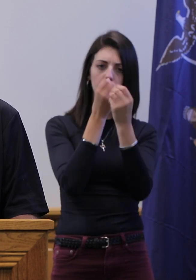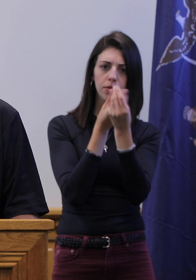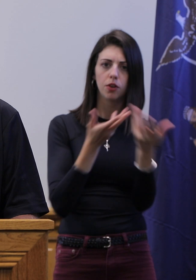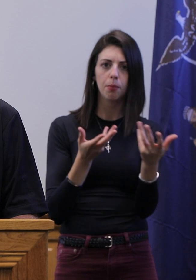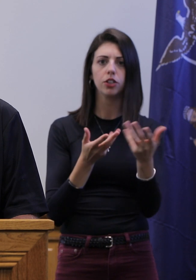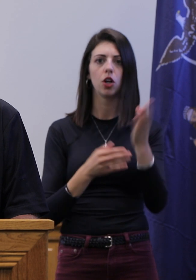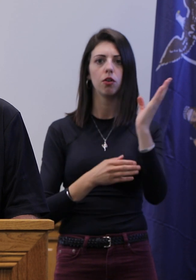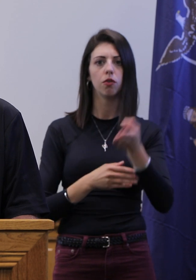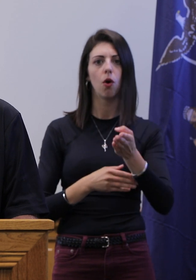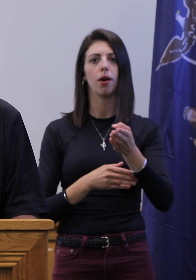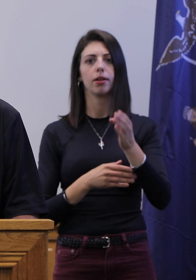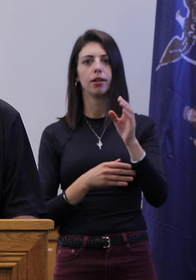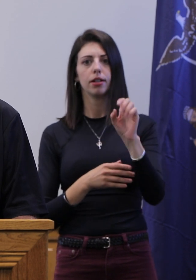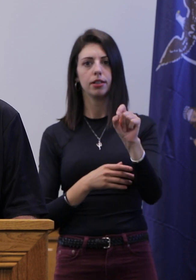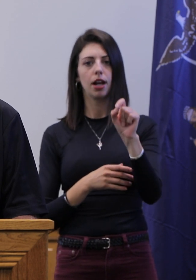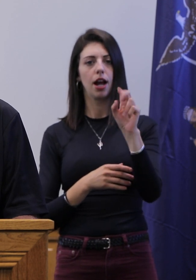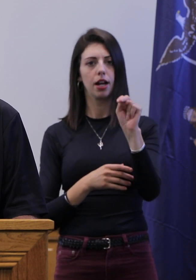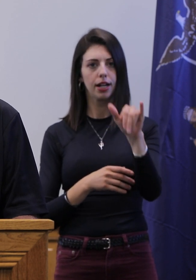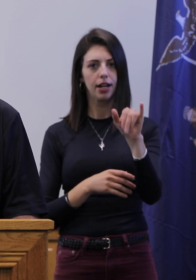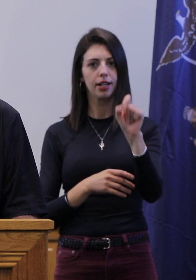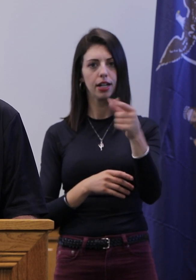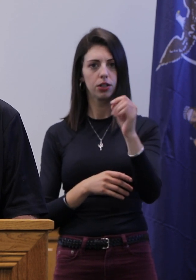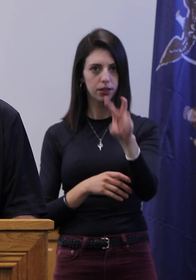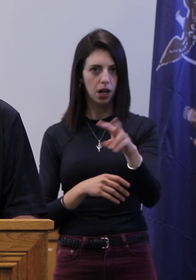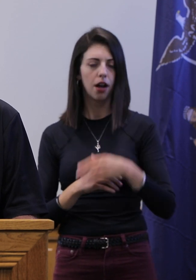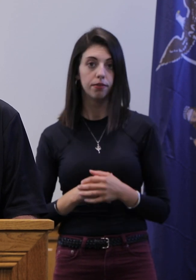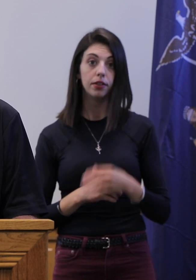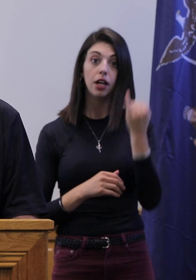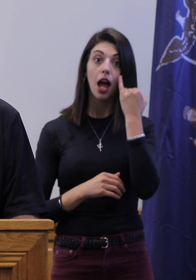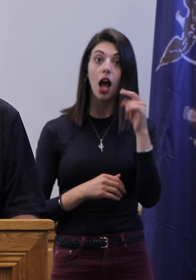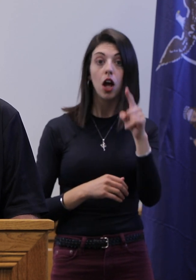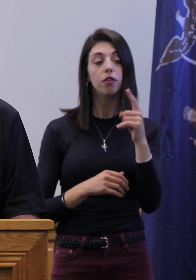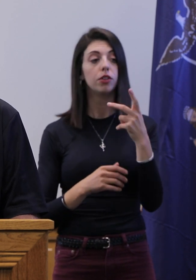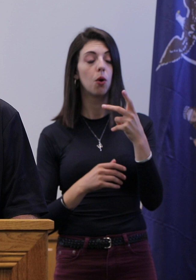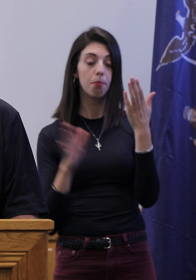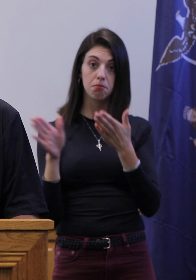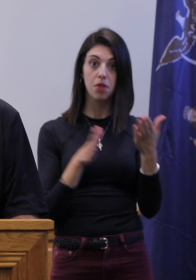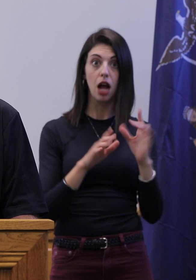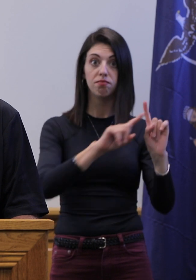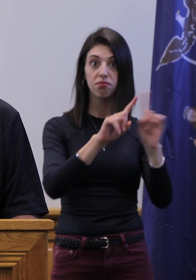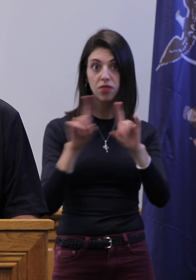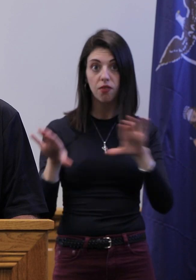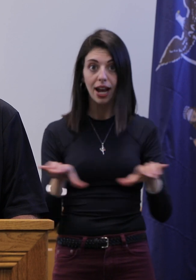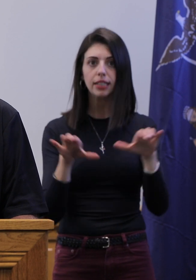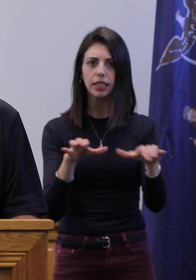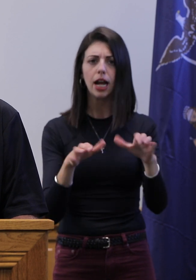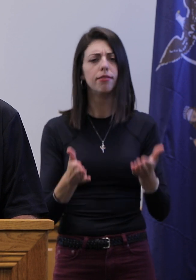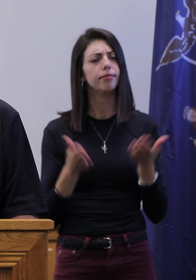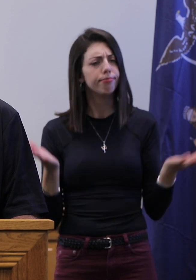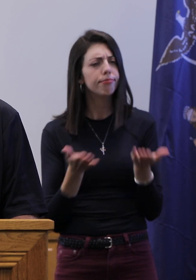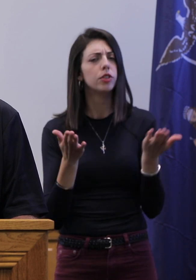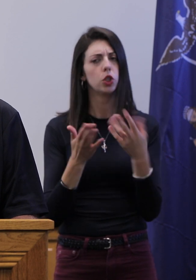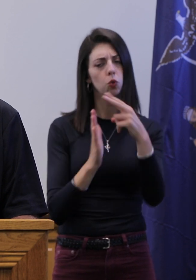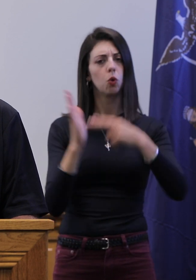forward.newyork.gov. I encourage you to read the guidelines for any activity you are planning. As with other phases of reopening, business owners